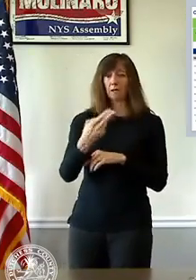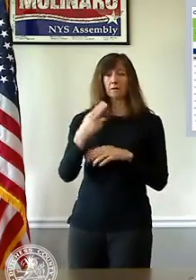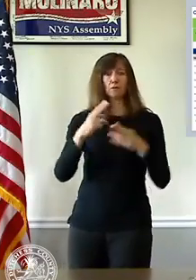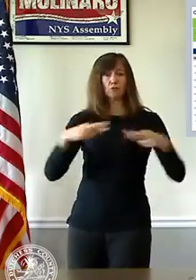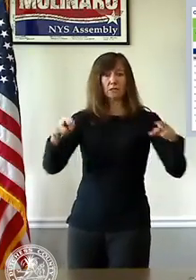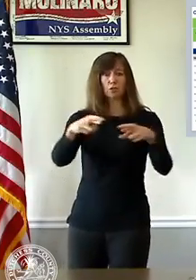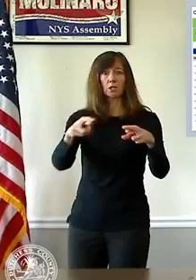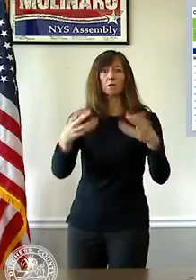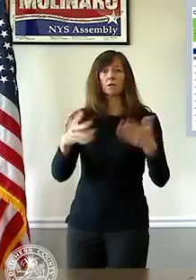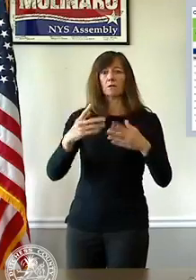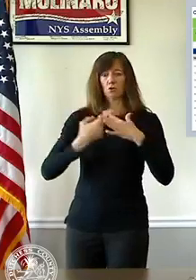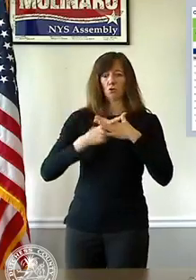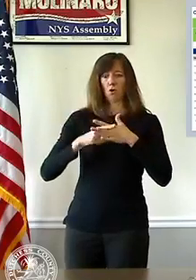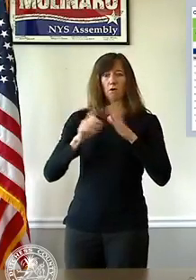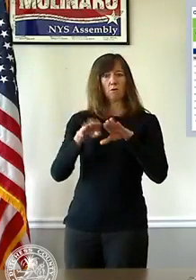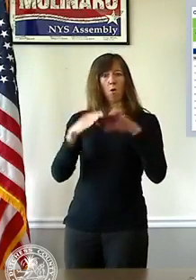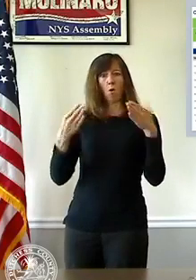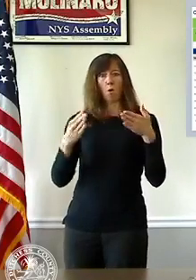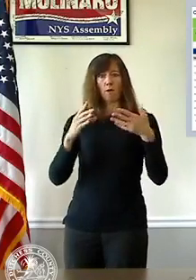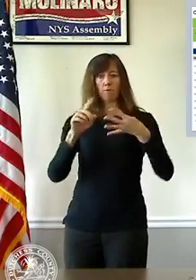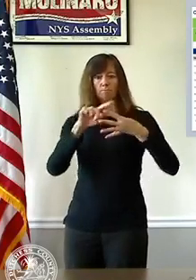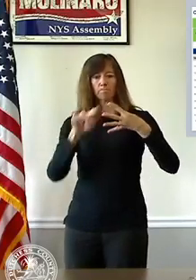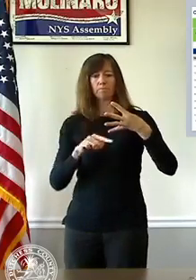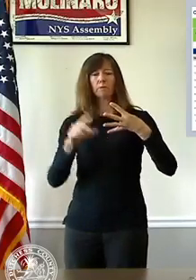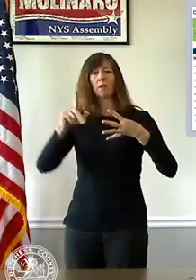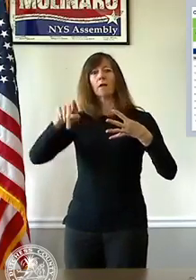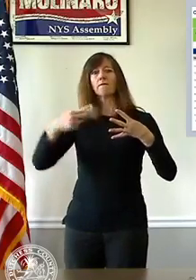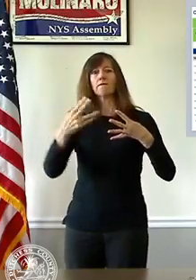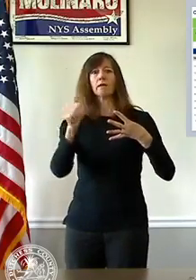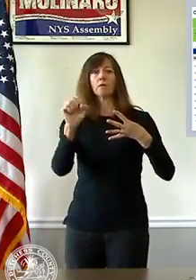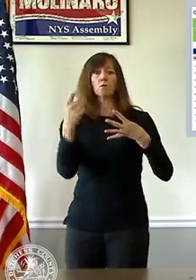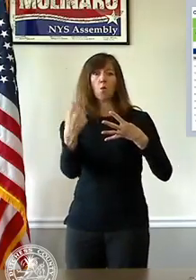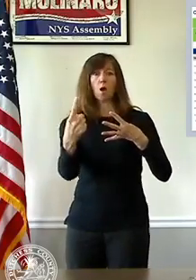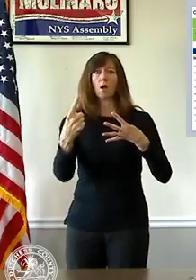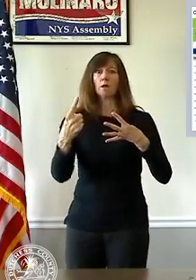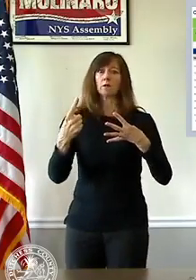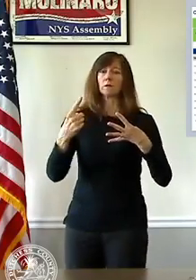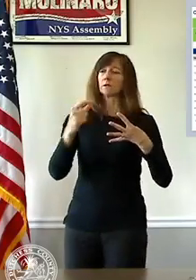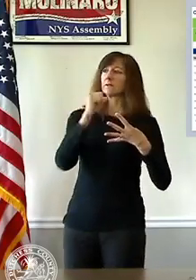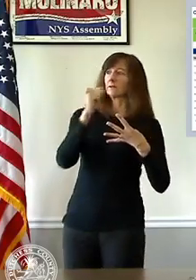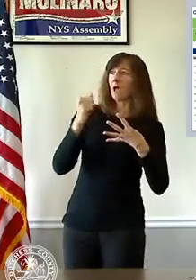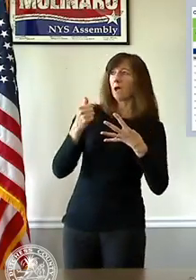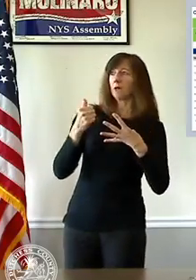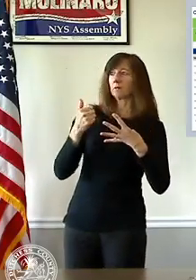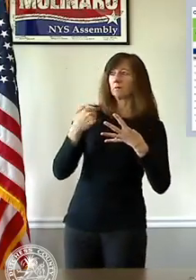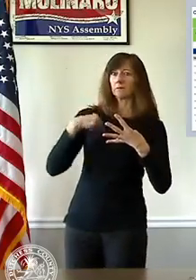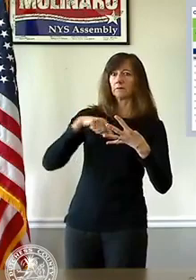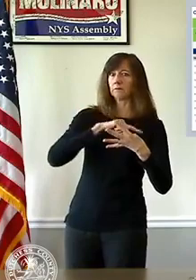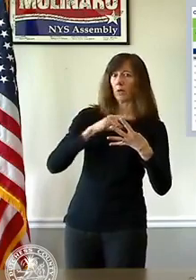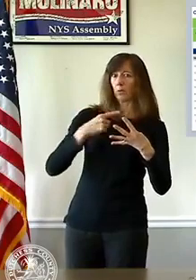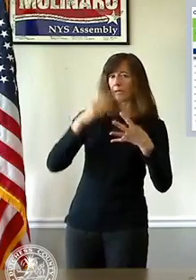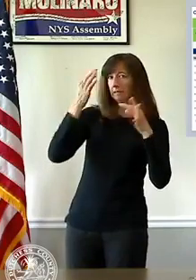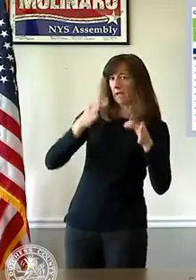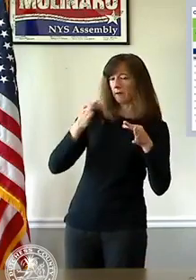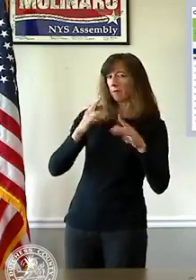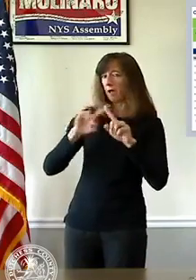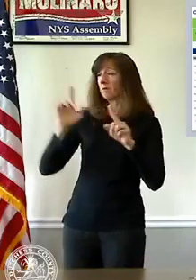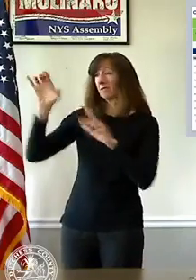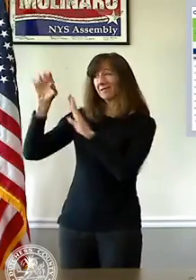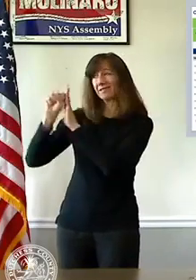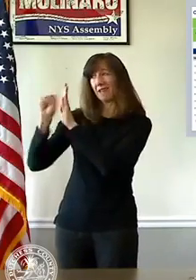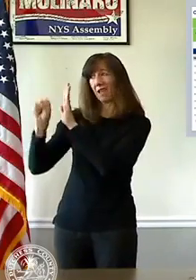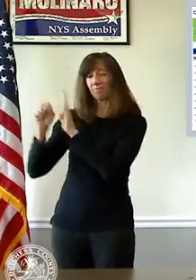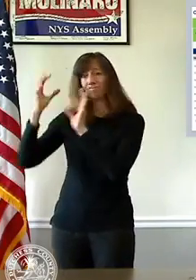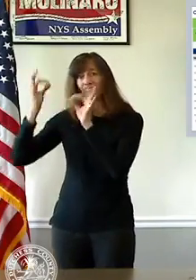phase 1. This isn't necessarily how we would do it, but nevertheless, this is how the state's doing, sort of this phased approach with sort